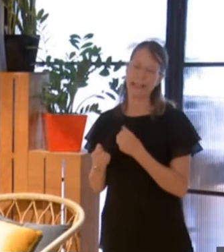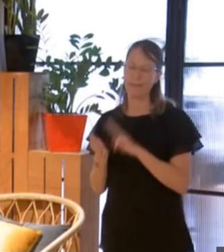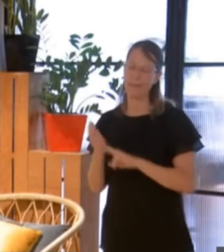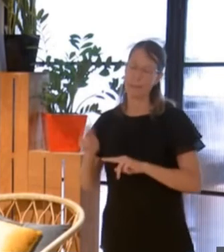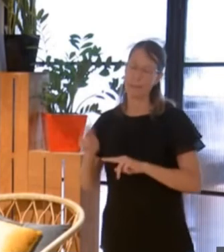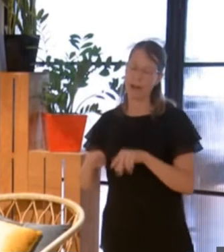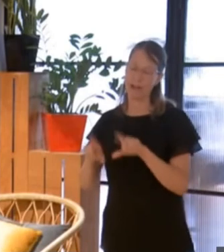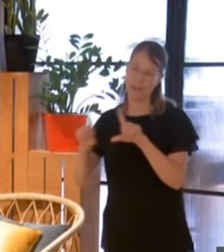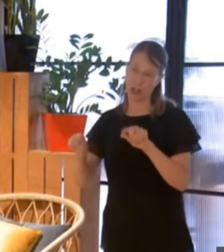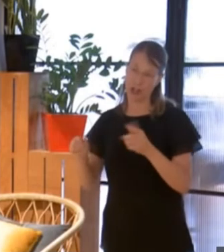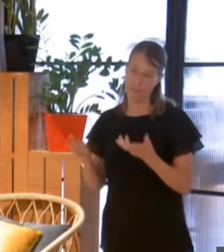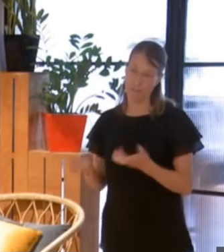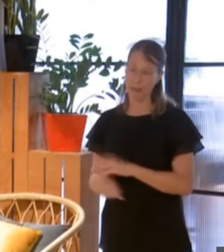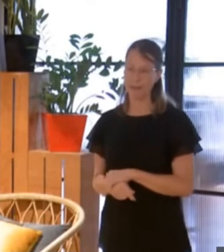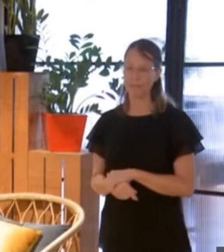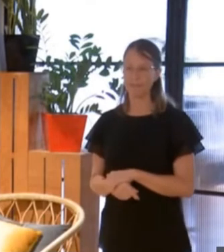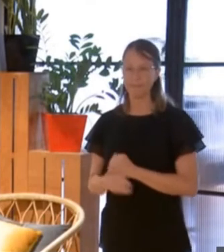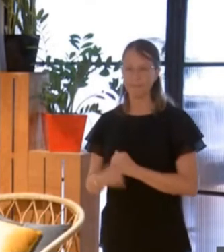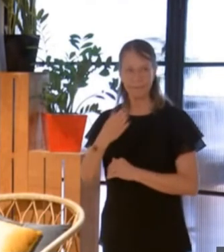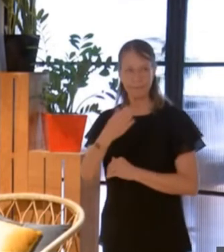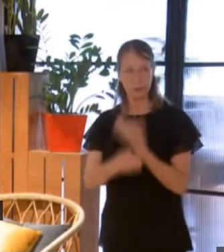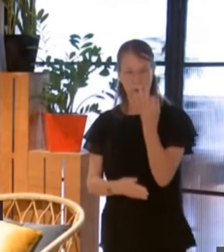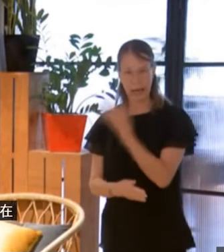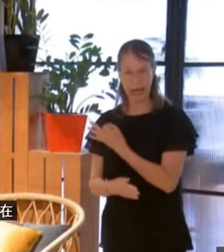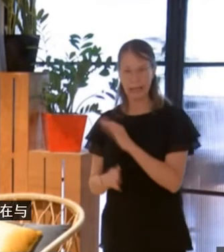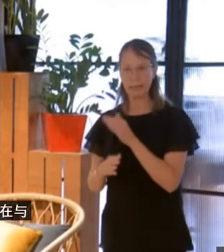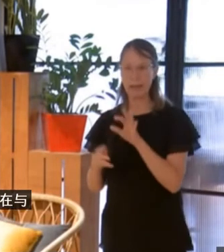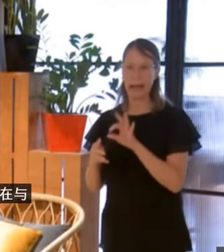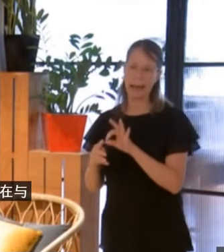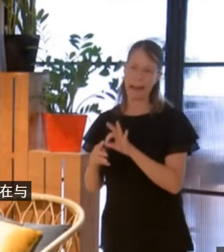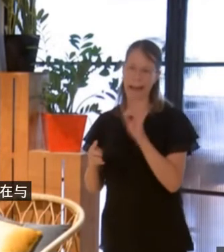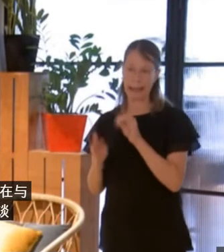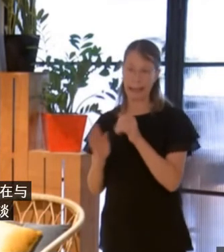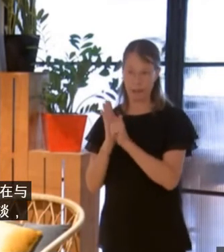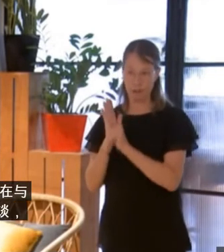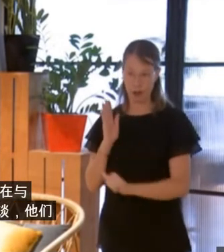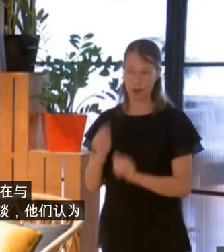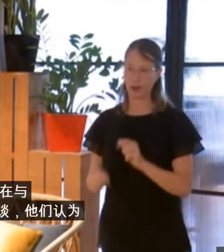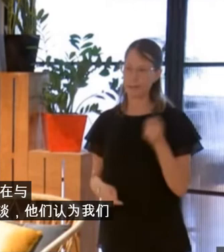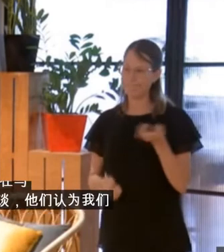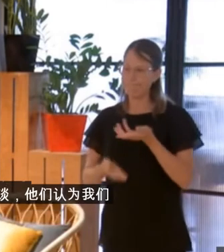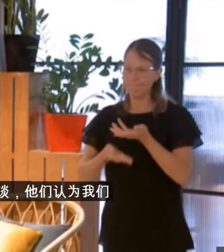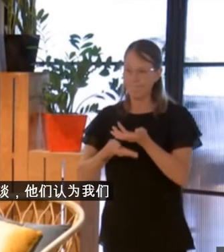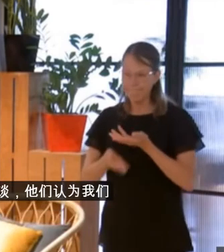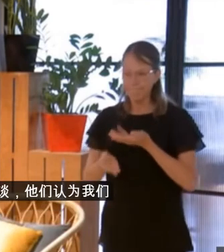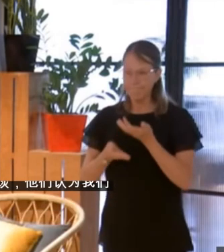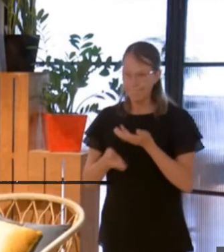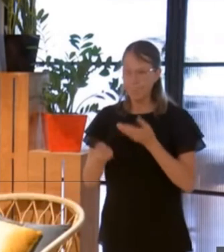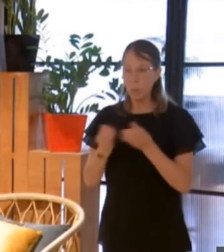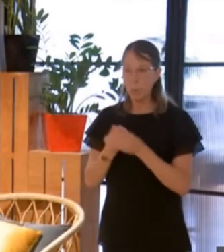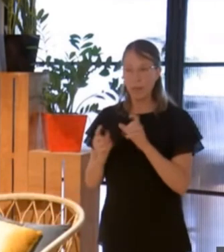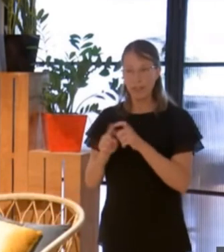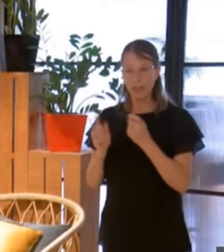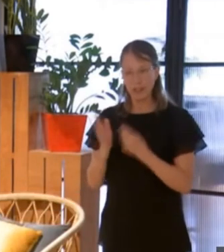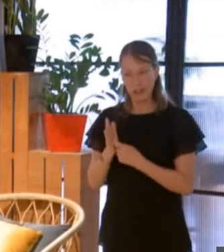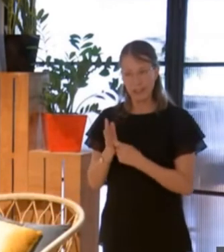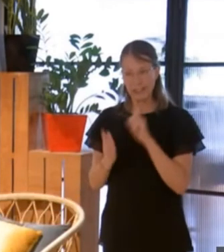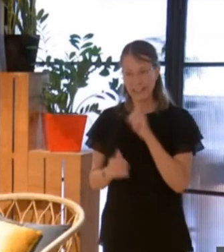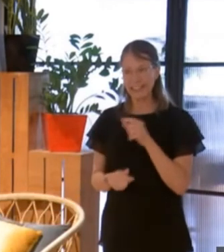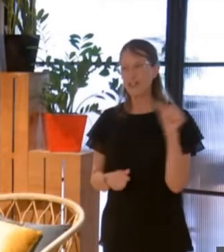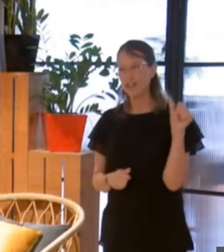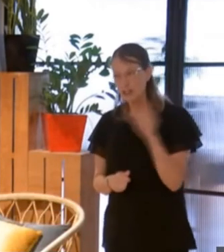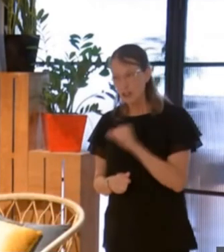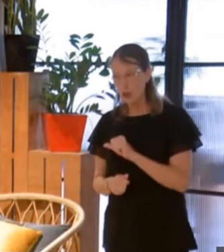On trial. Yeah, Thank you. We've been talking to doctors and surgeons who believe that we should go back as soon